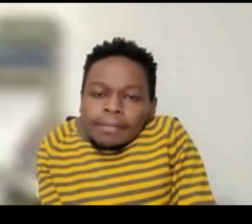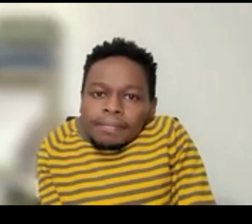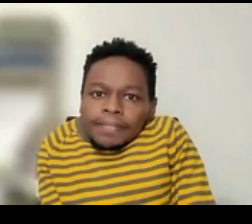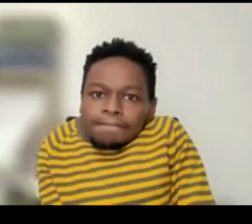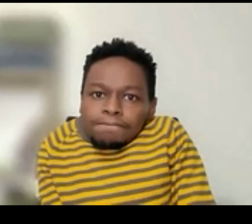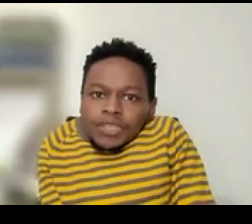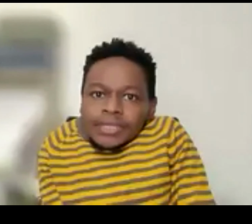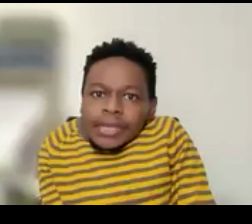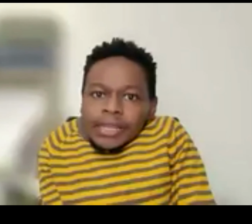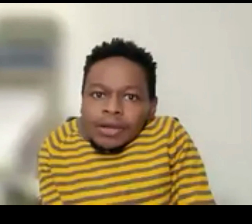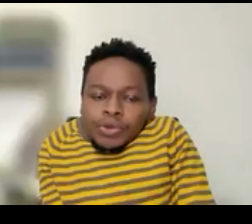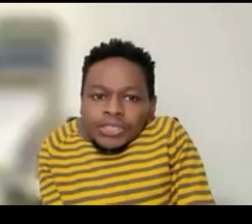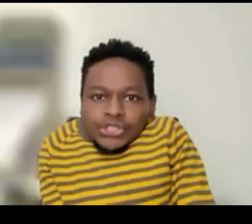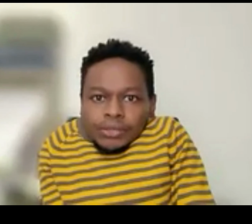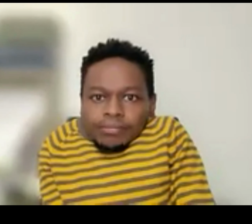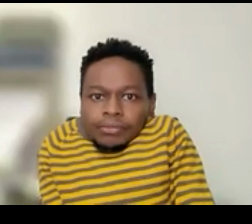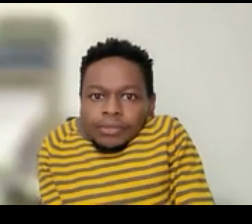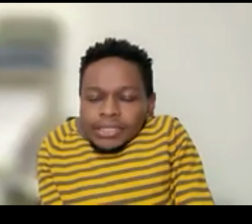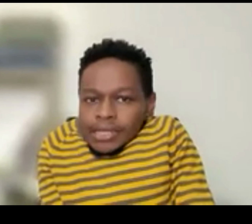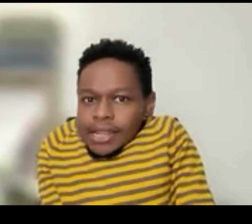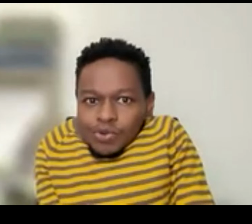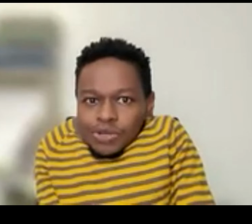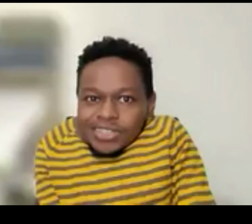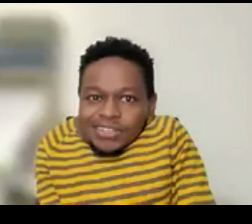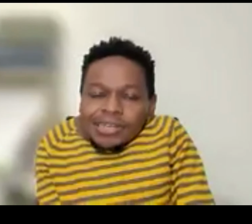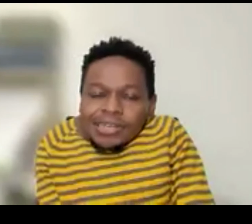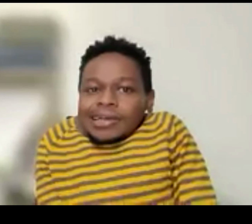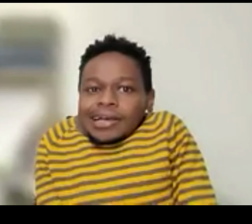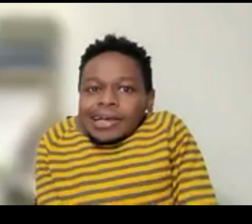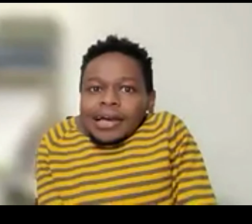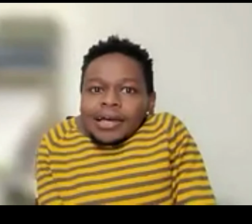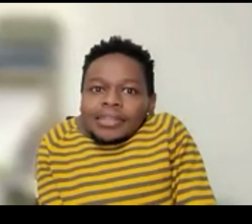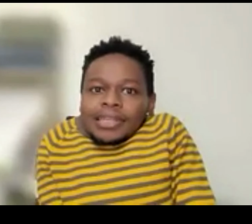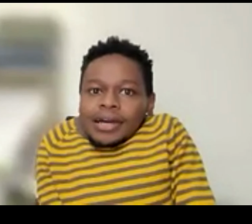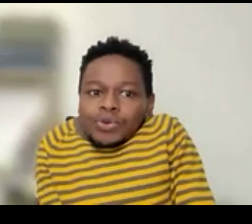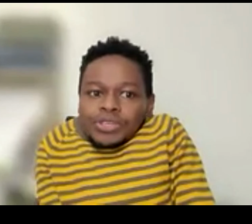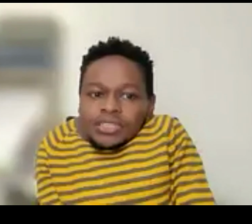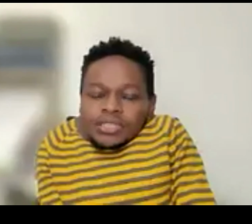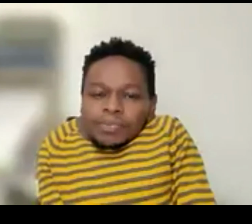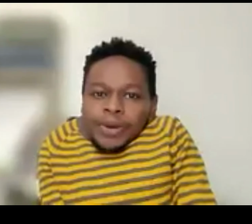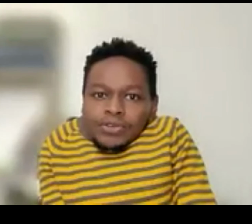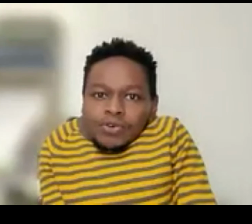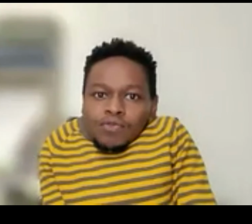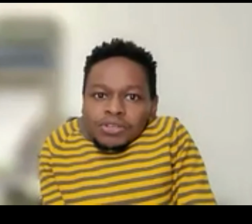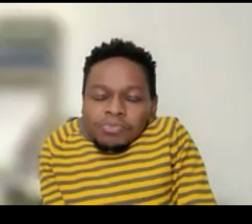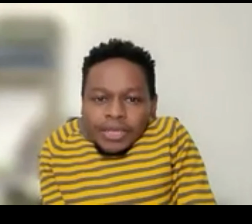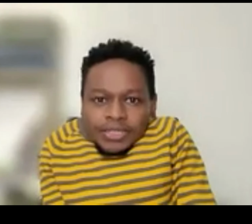Sign language is a language, and language is part of what makes us